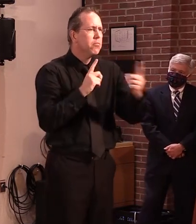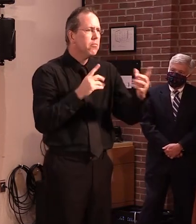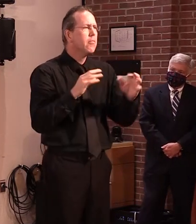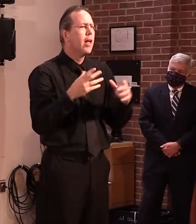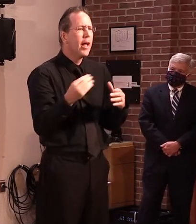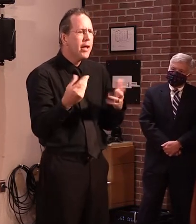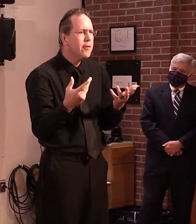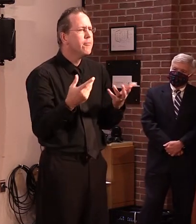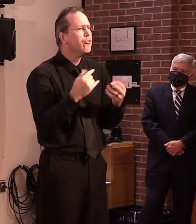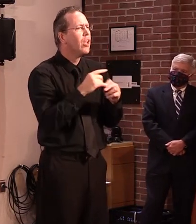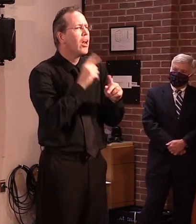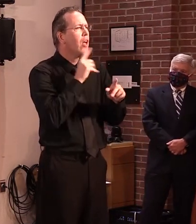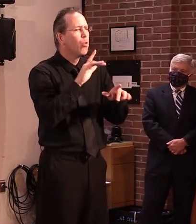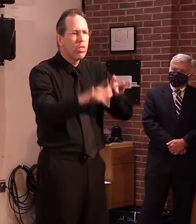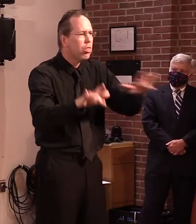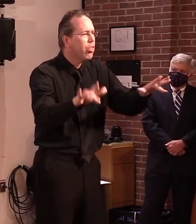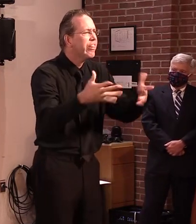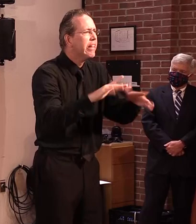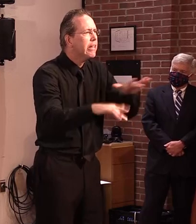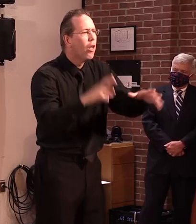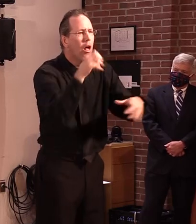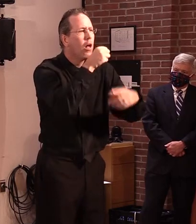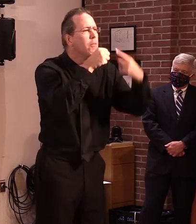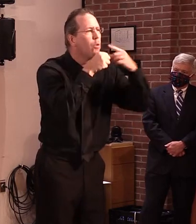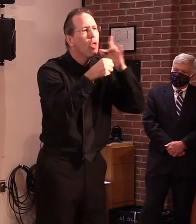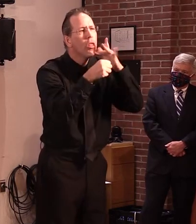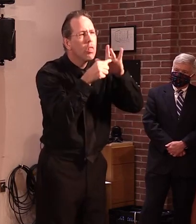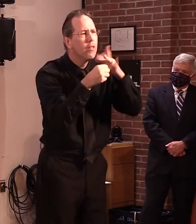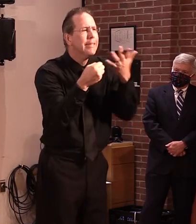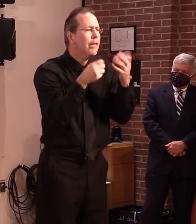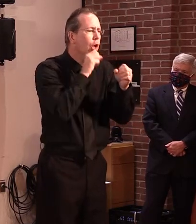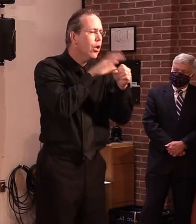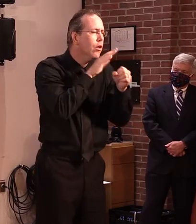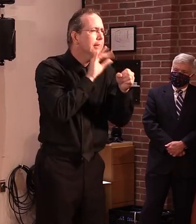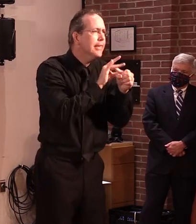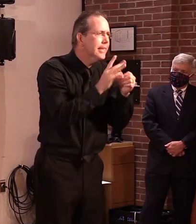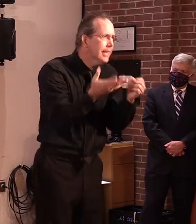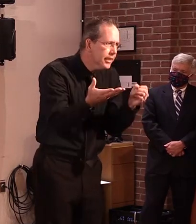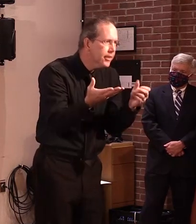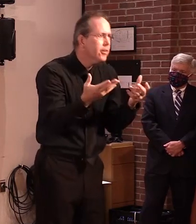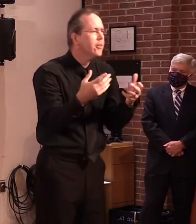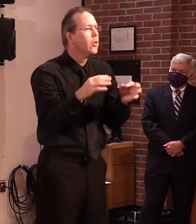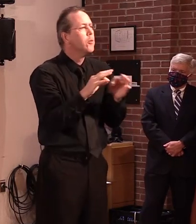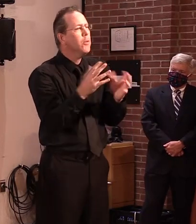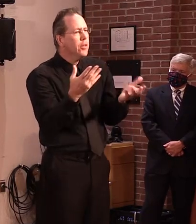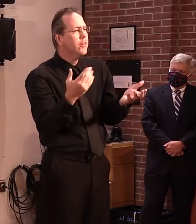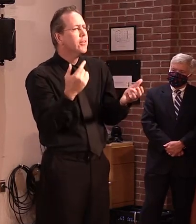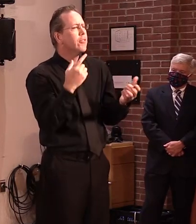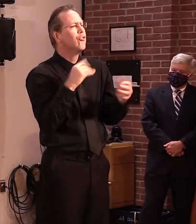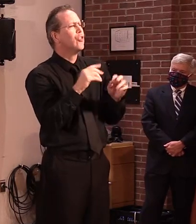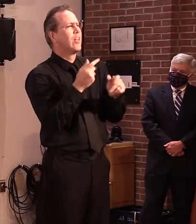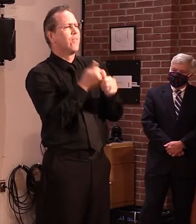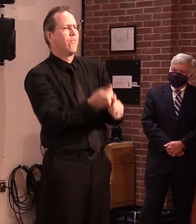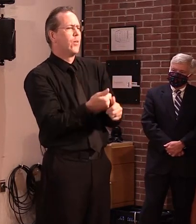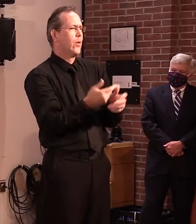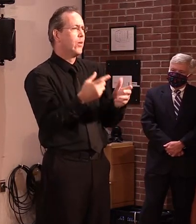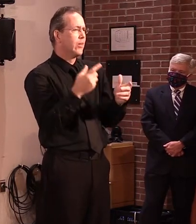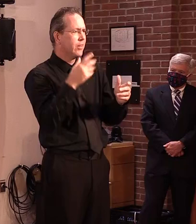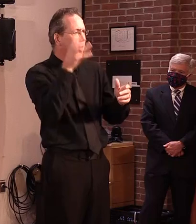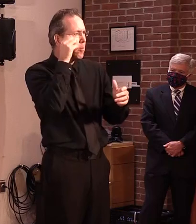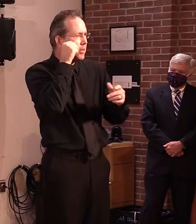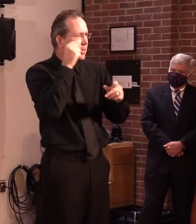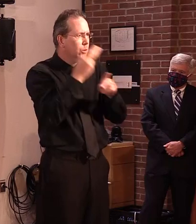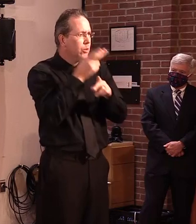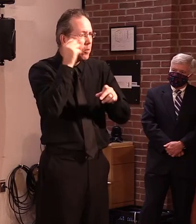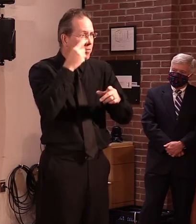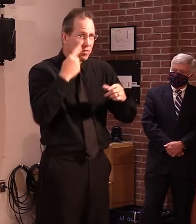to make sure that doesn't happen, but it's hard to keep yourself from doing that. But if you do have a podium, or one common place for everyone to speak, I